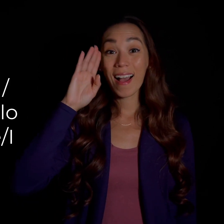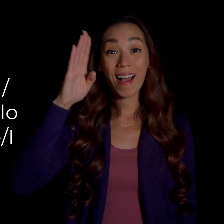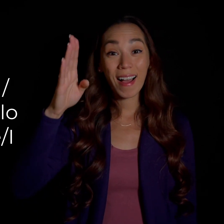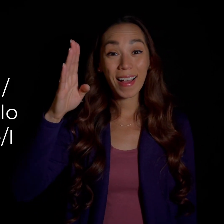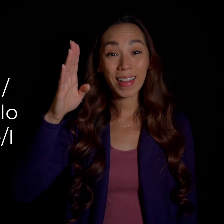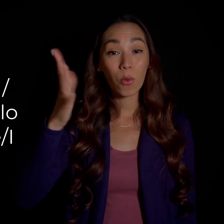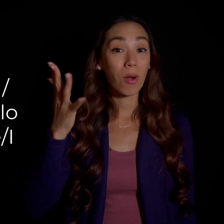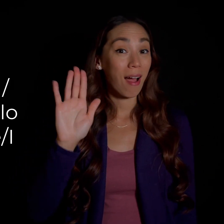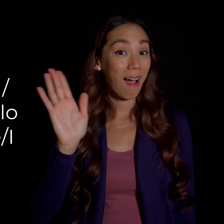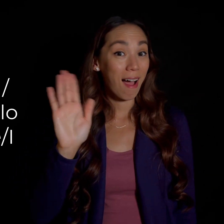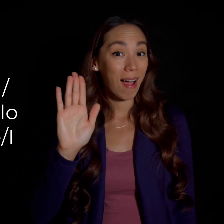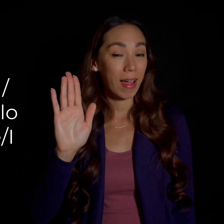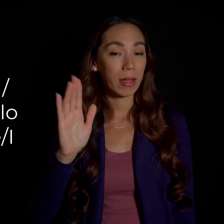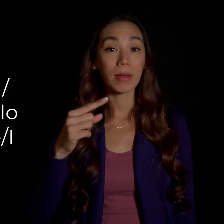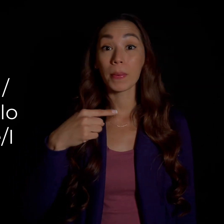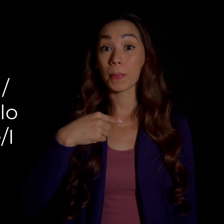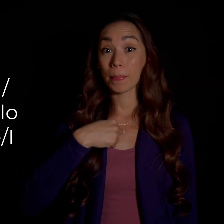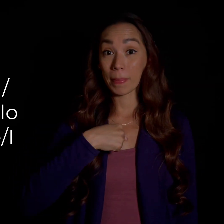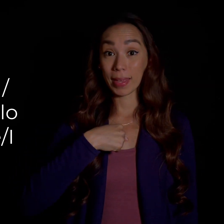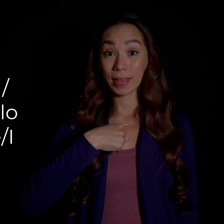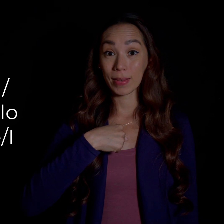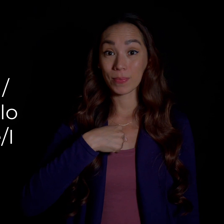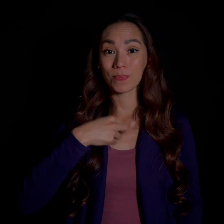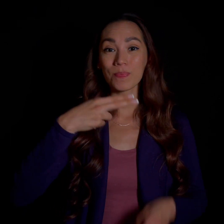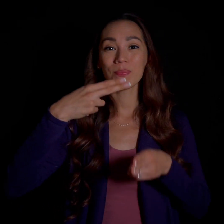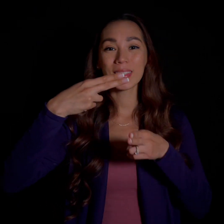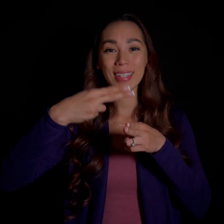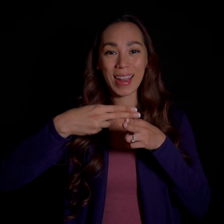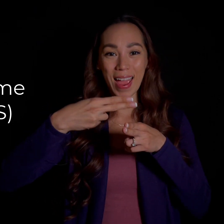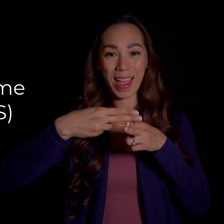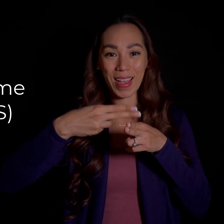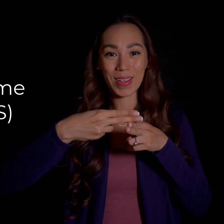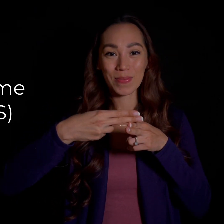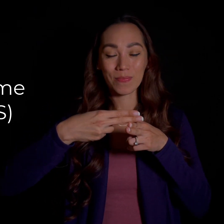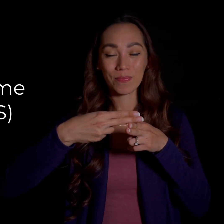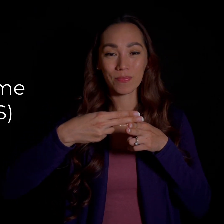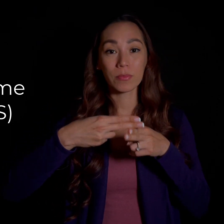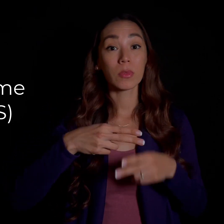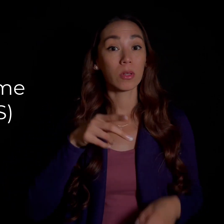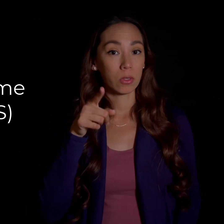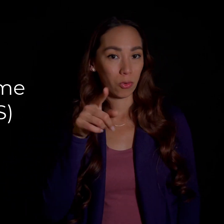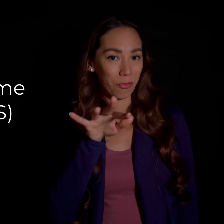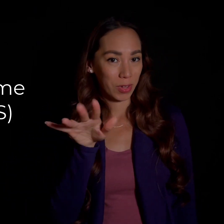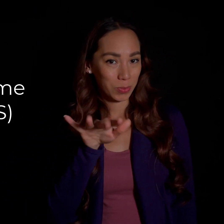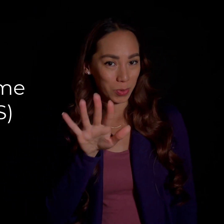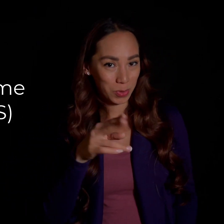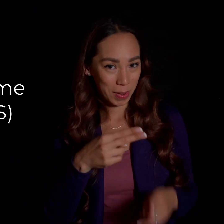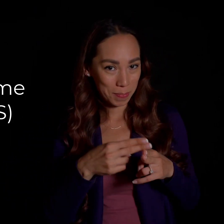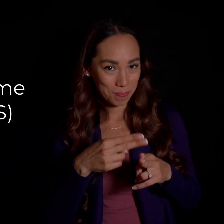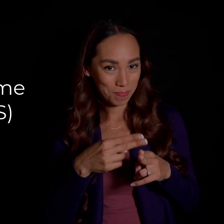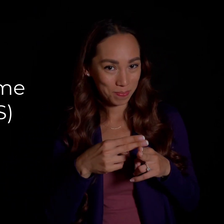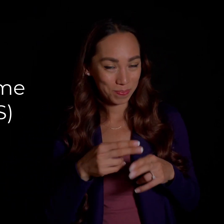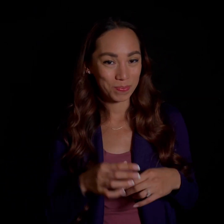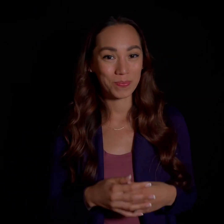Hi, me, name. Go ahead and fingerspell your name.